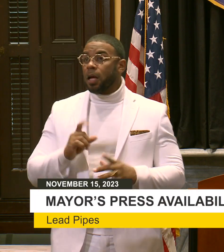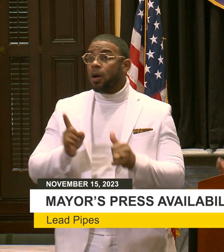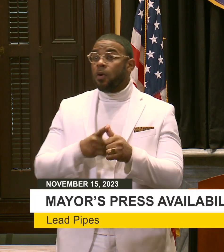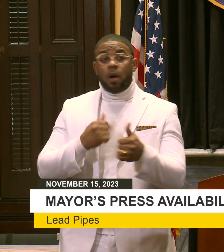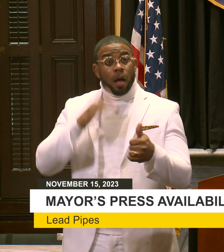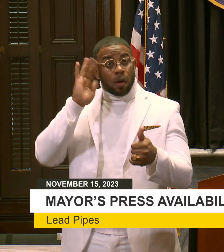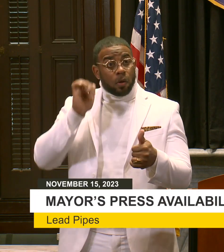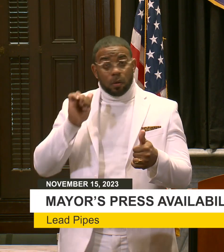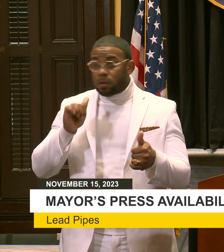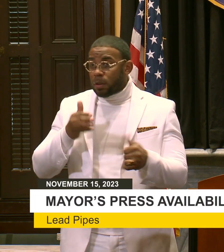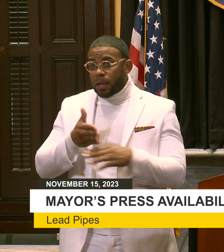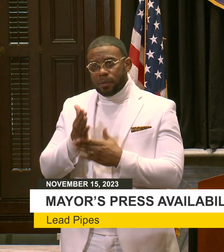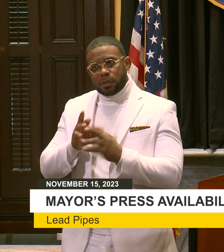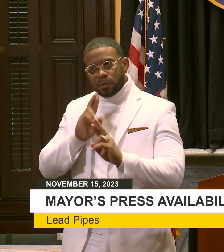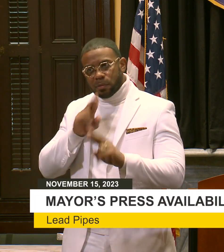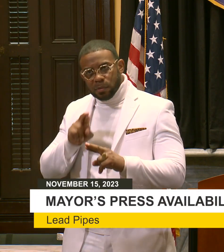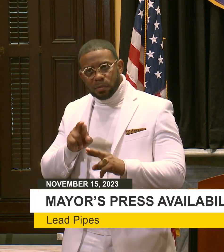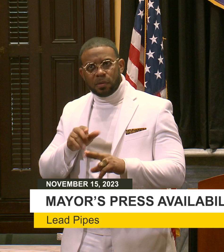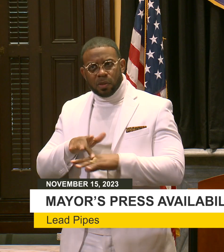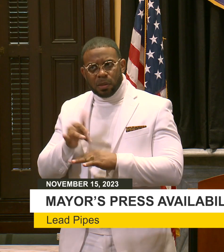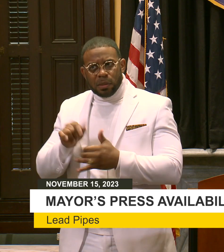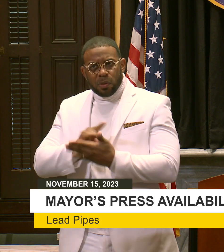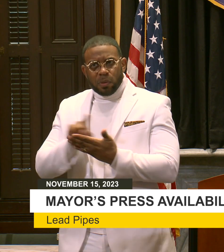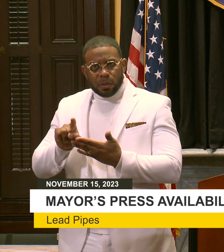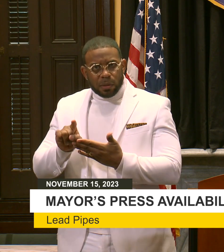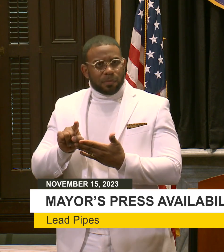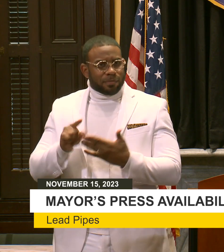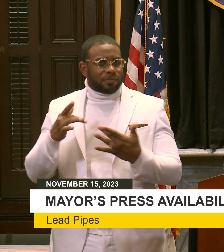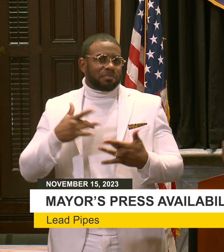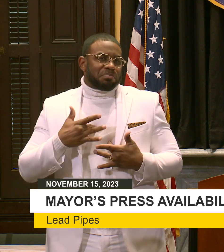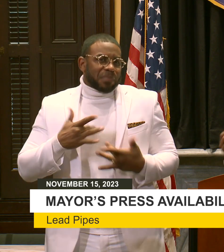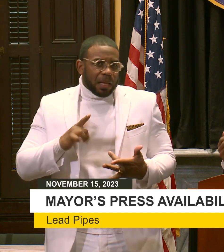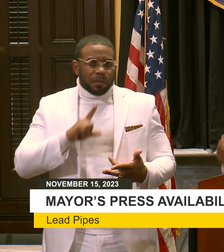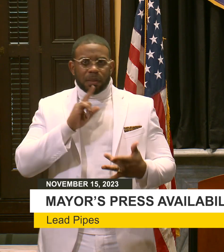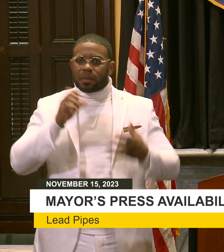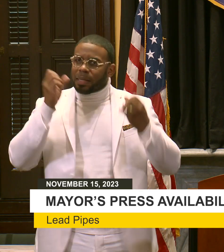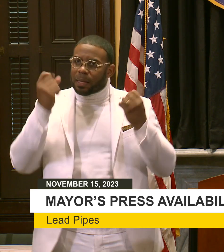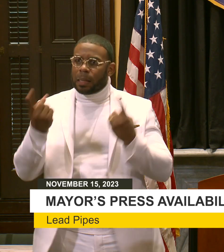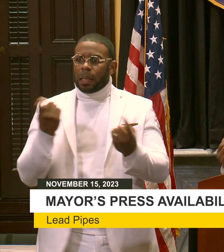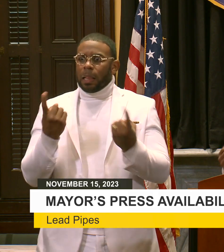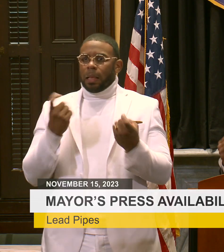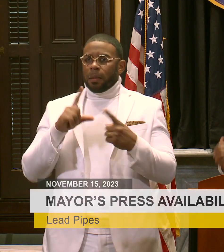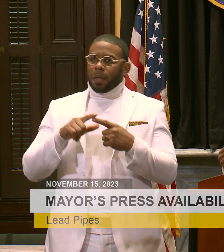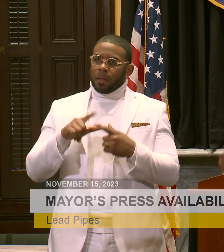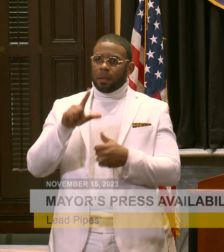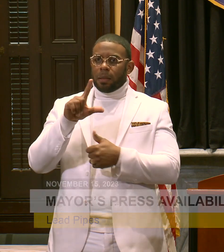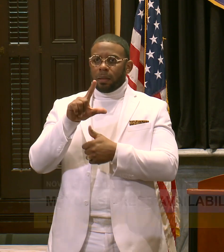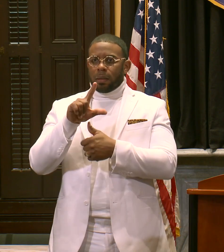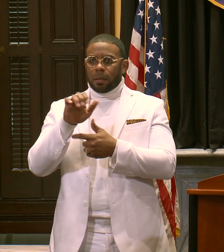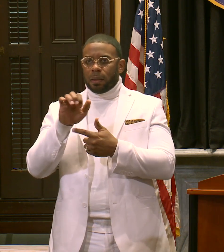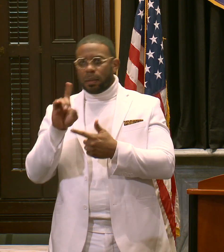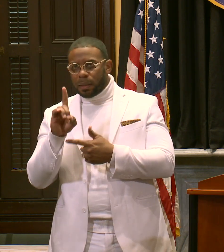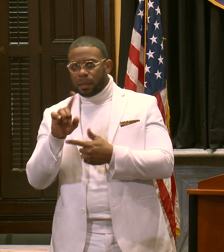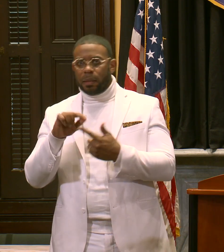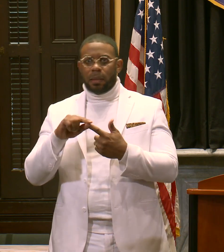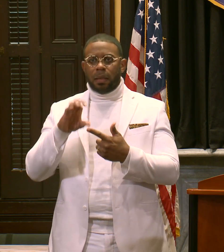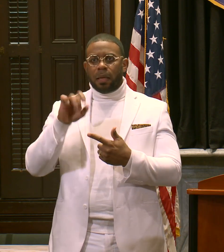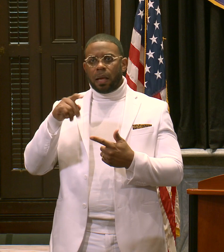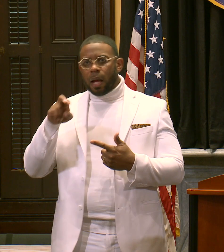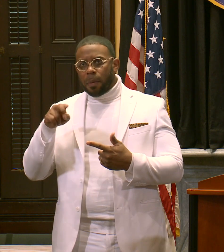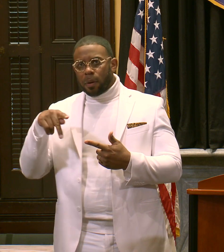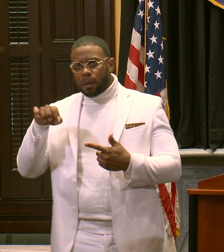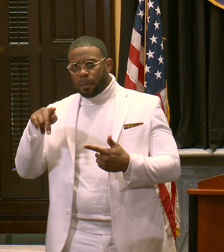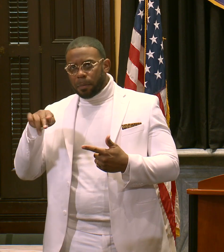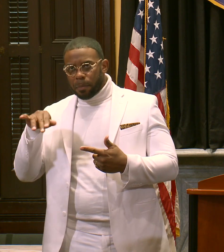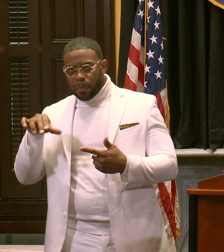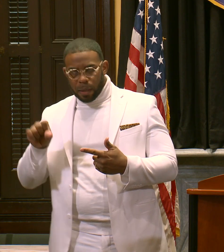that following some reporting earlier this week, there are likely to be a lot of questions about lead and copper pipes. It's fitting that we're